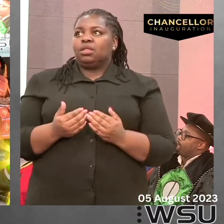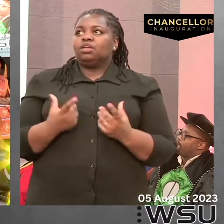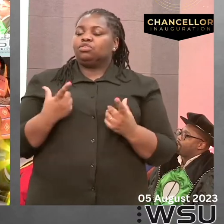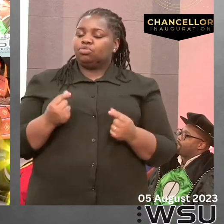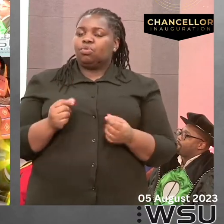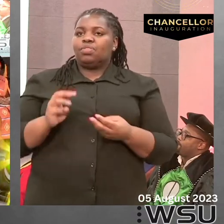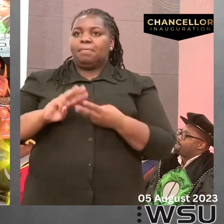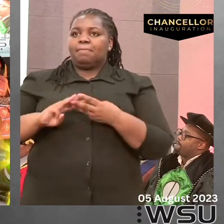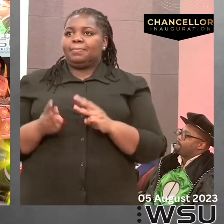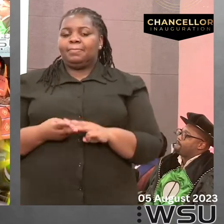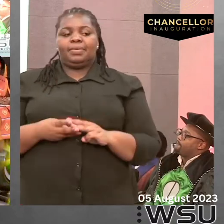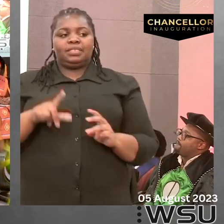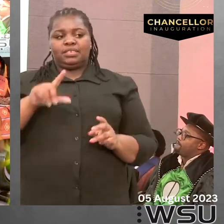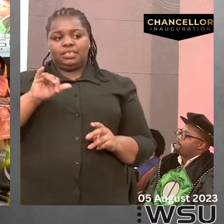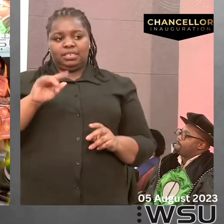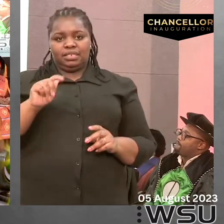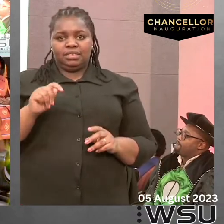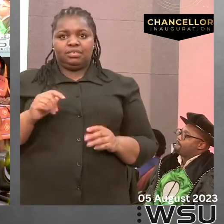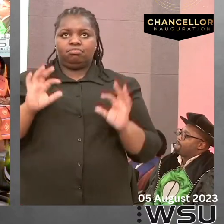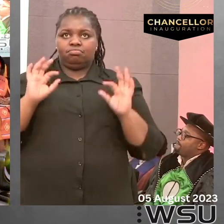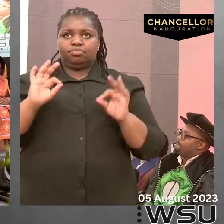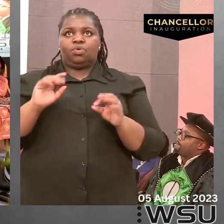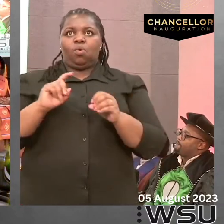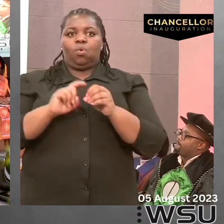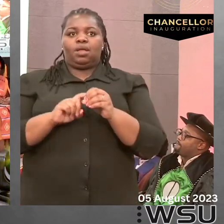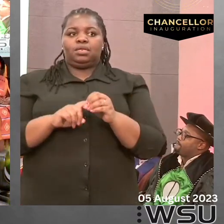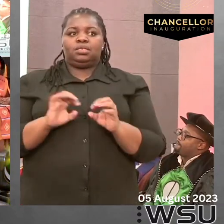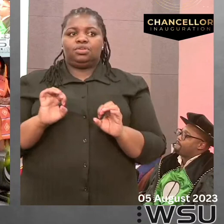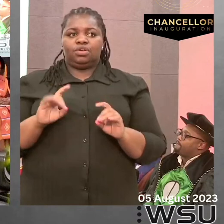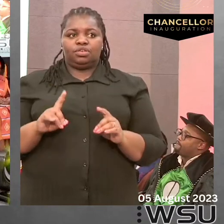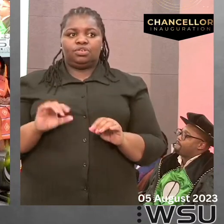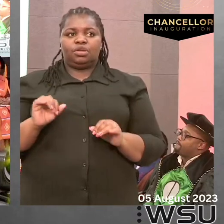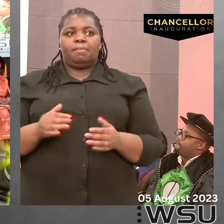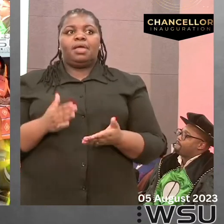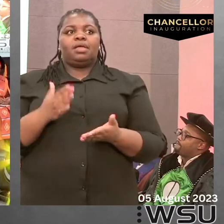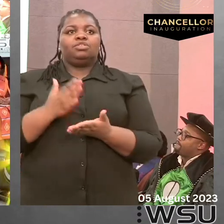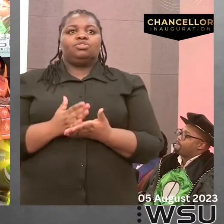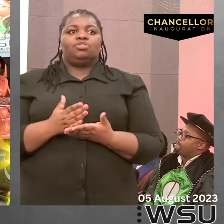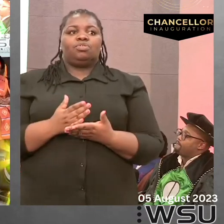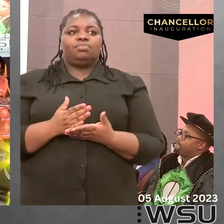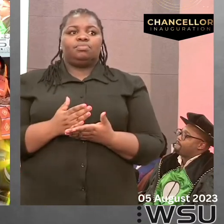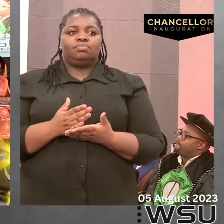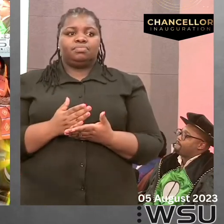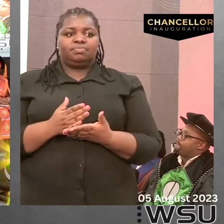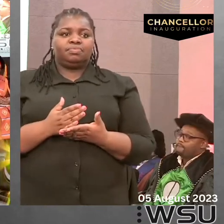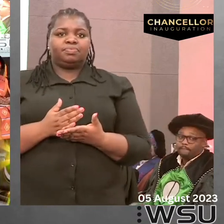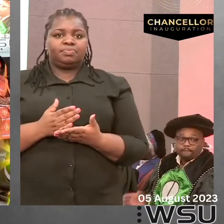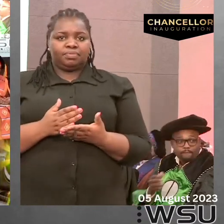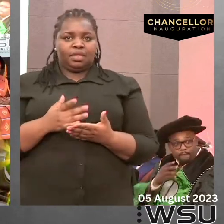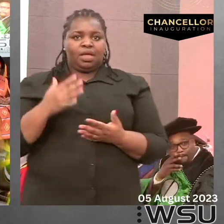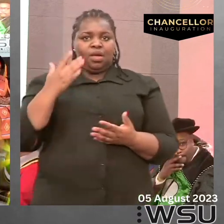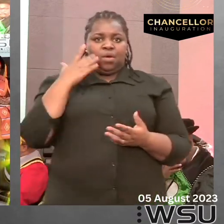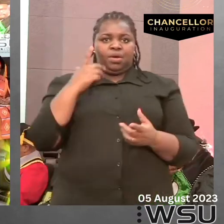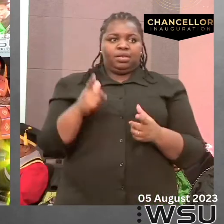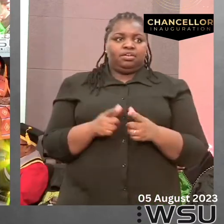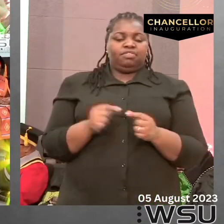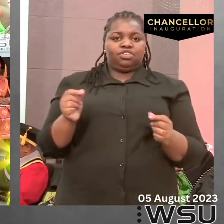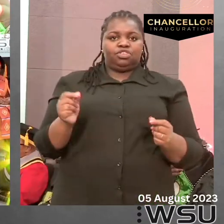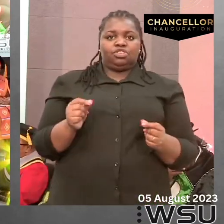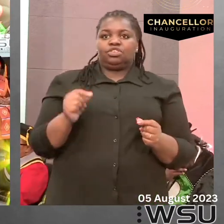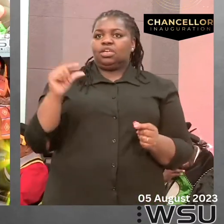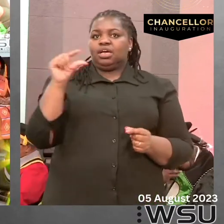math literacy and give quality education and make sure that a child, when he finishes grade